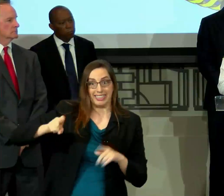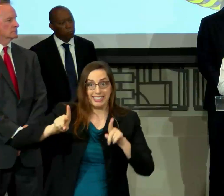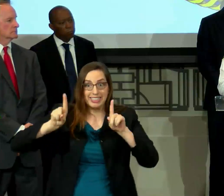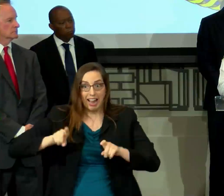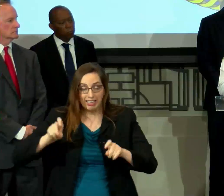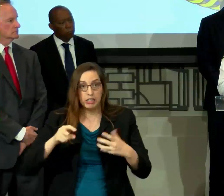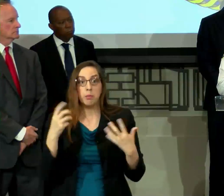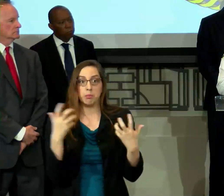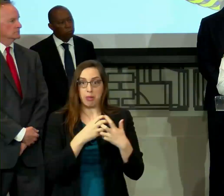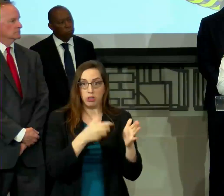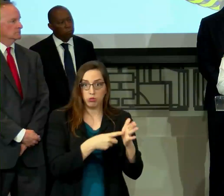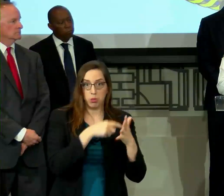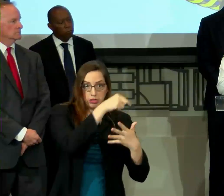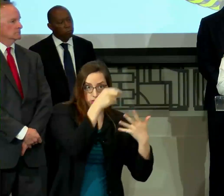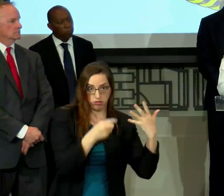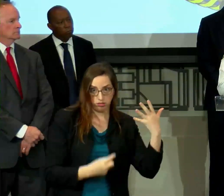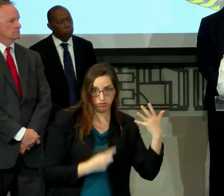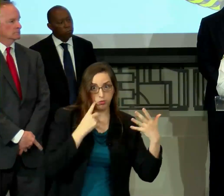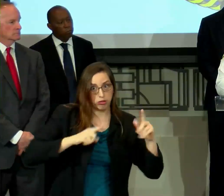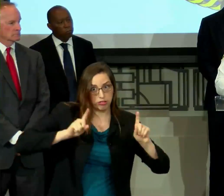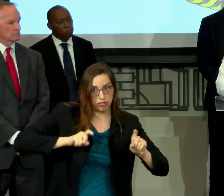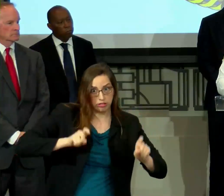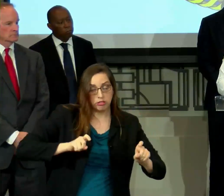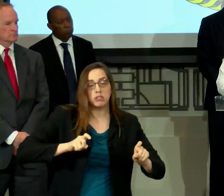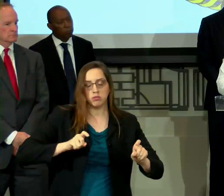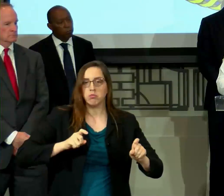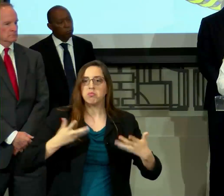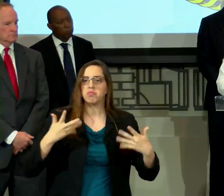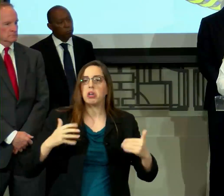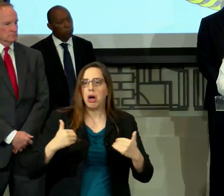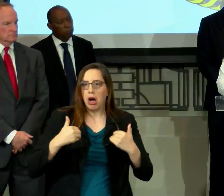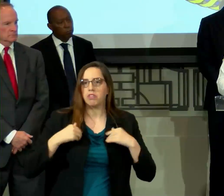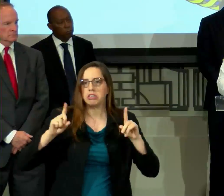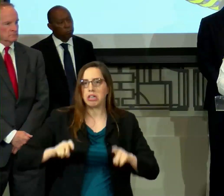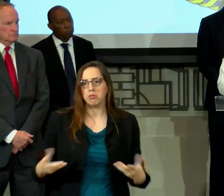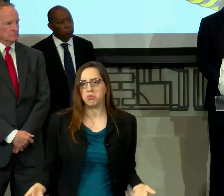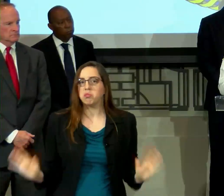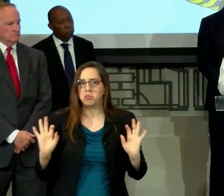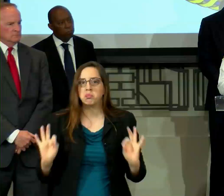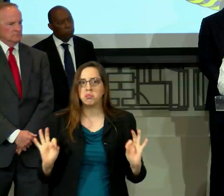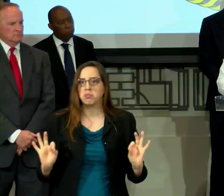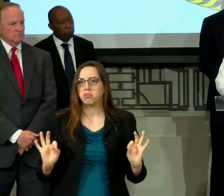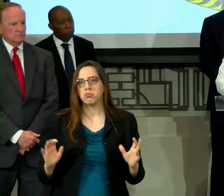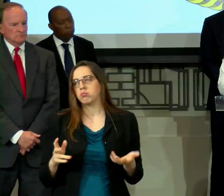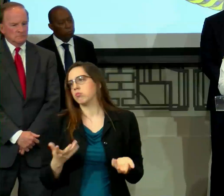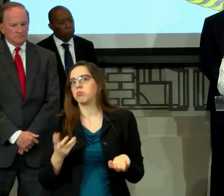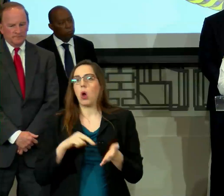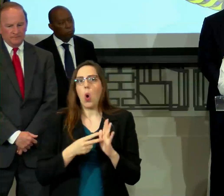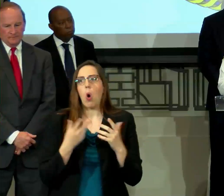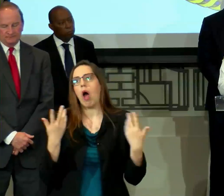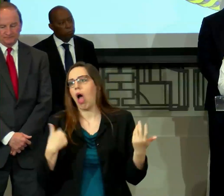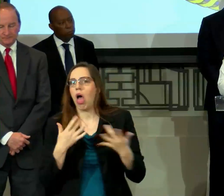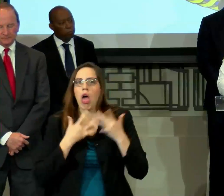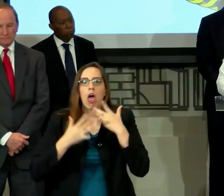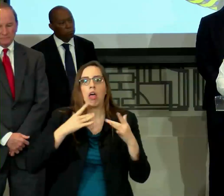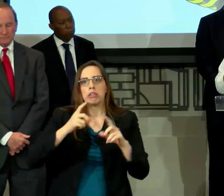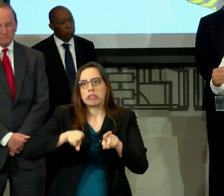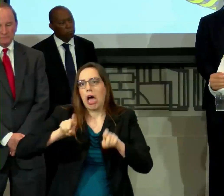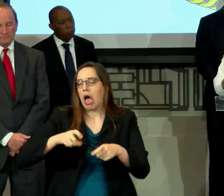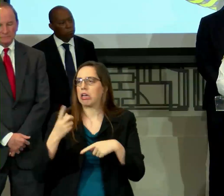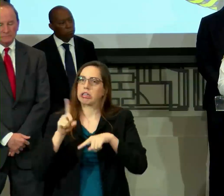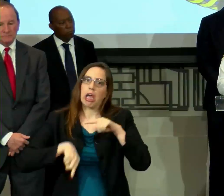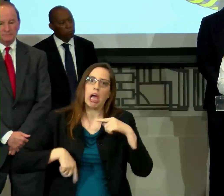the qualifications and the criteria for testing, have been able to get testing. Okay, there is no issue with us being able